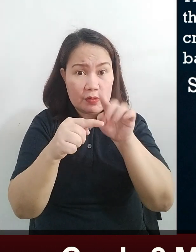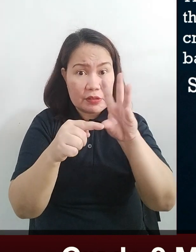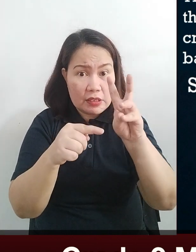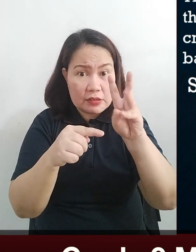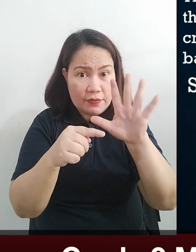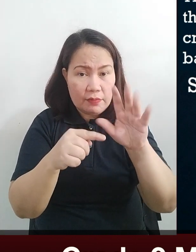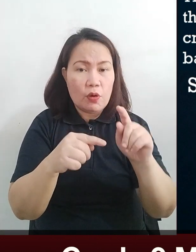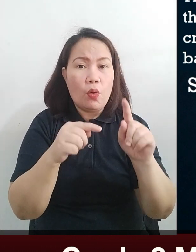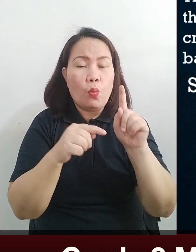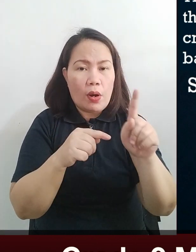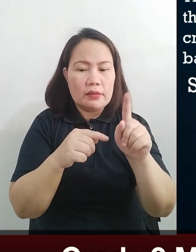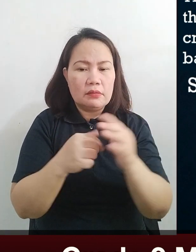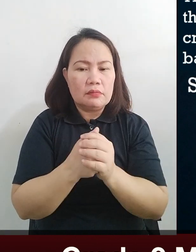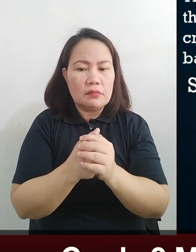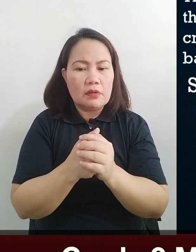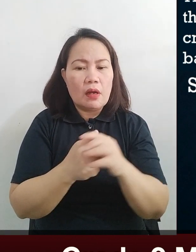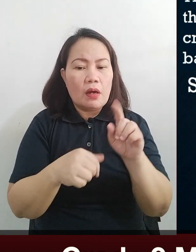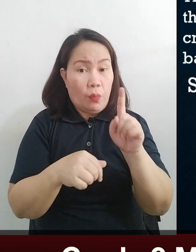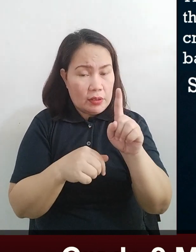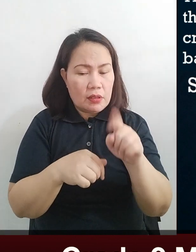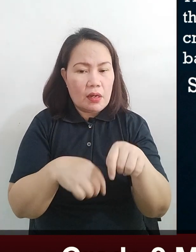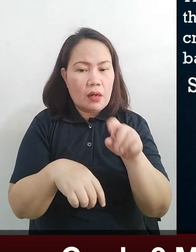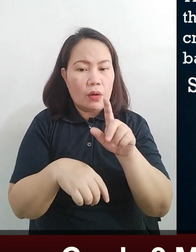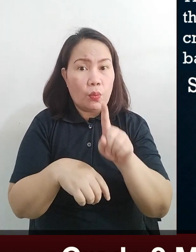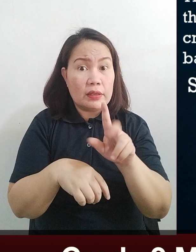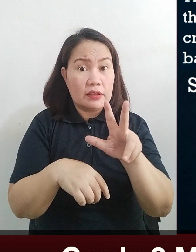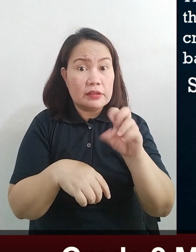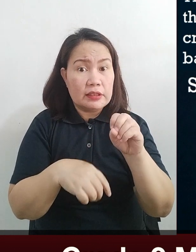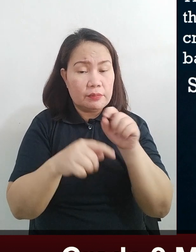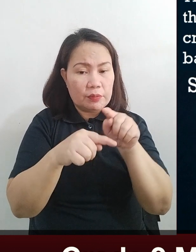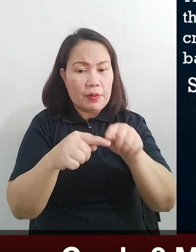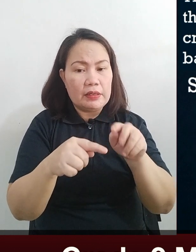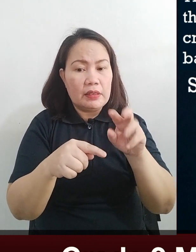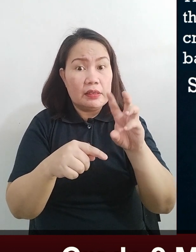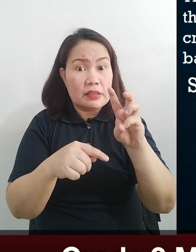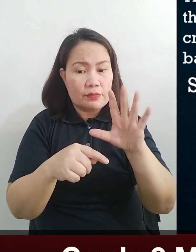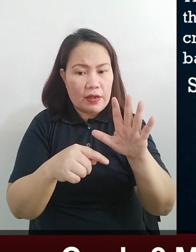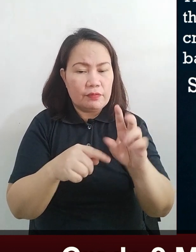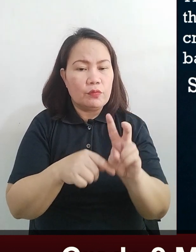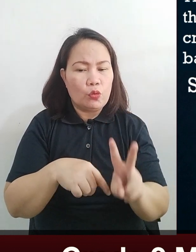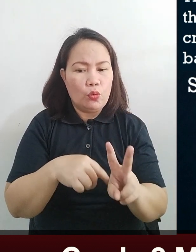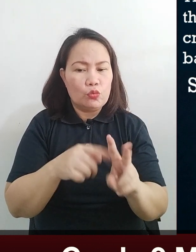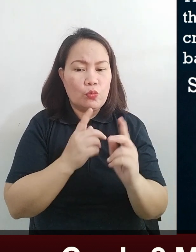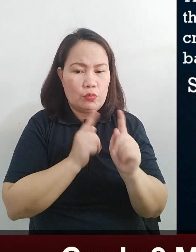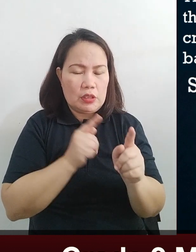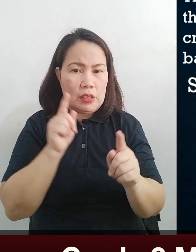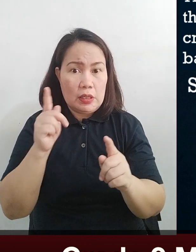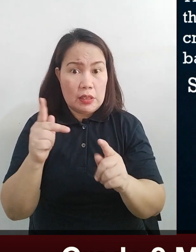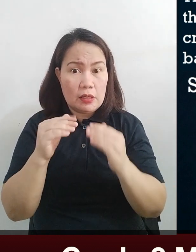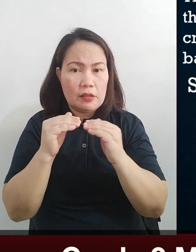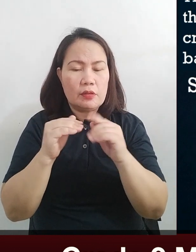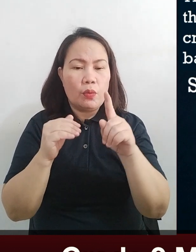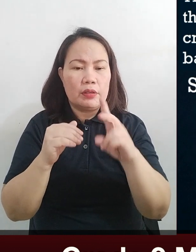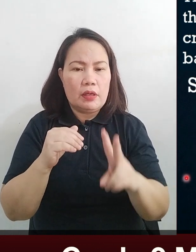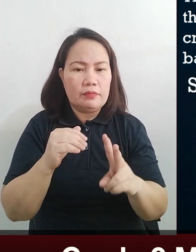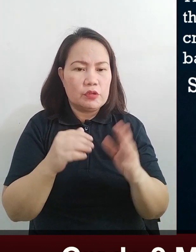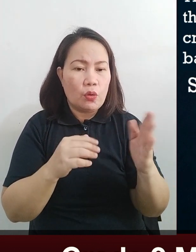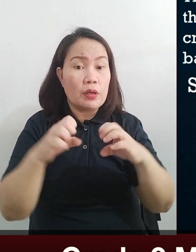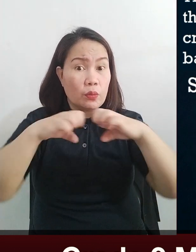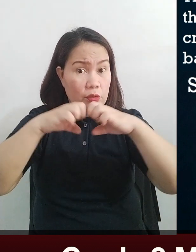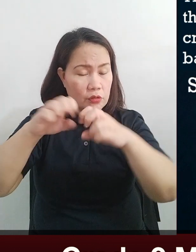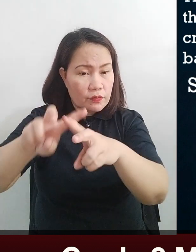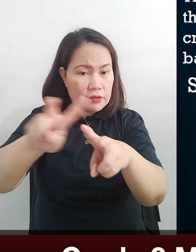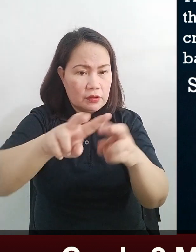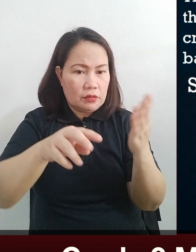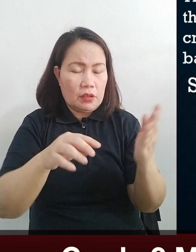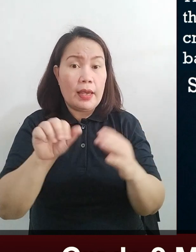ng variation natin? So, that is A is equal to 1/2 BH. So, pinalitan lang ulit